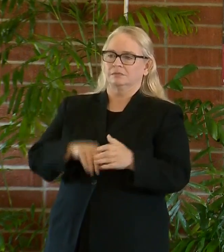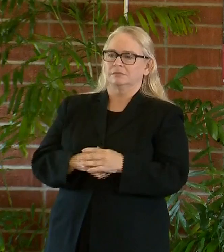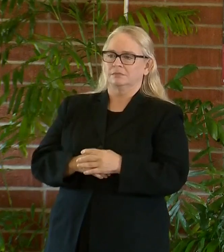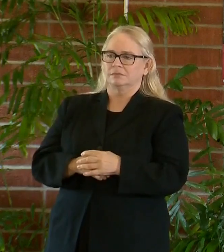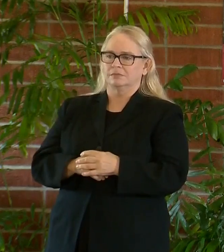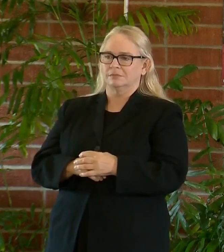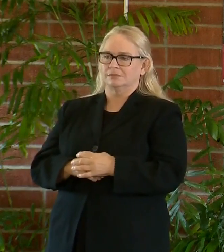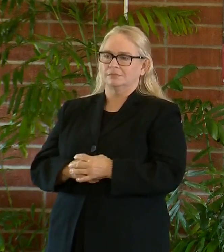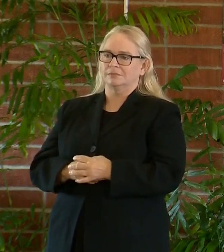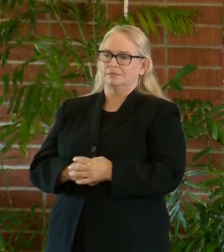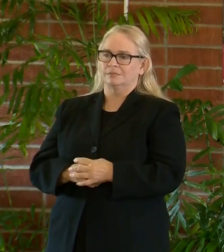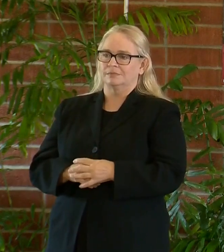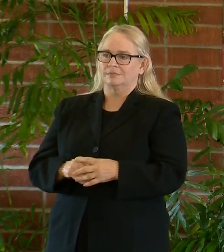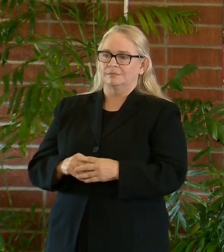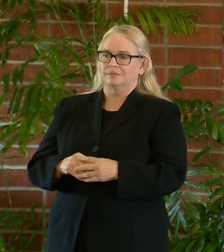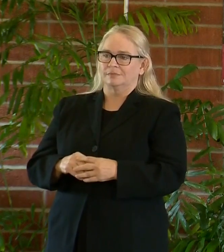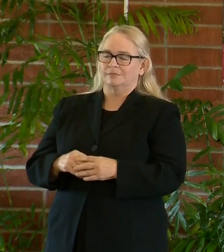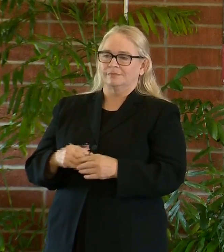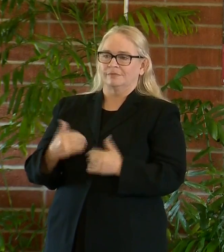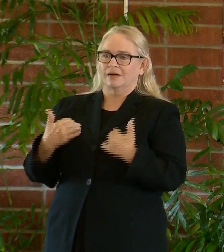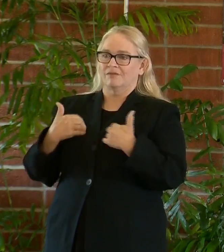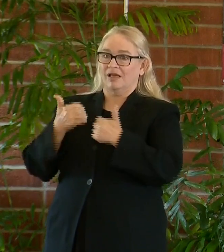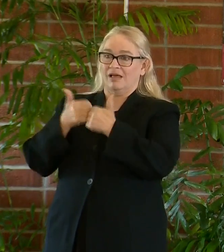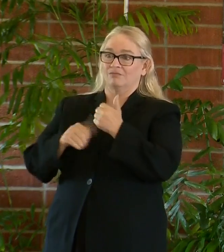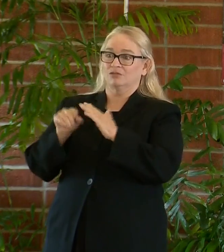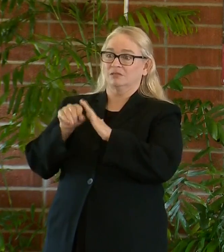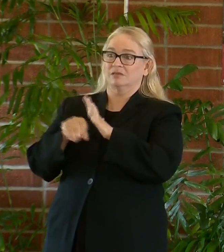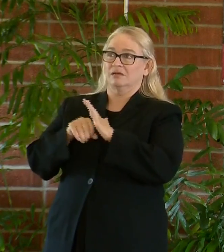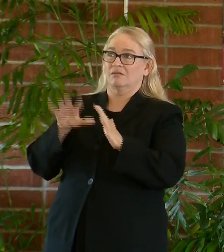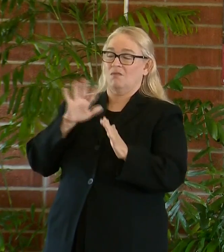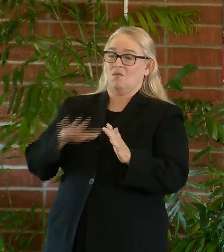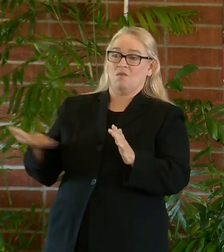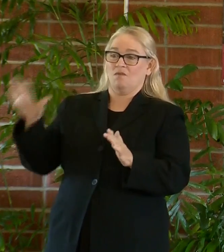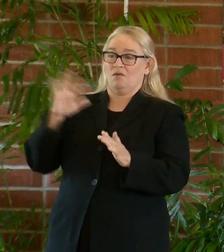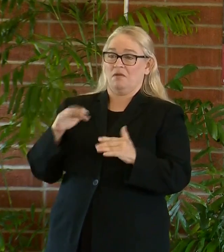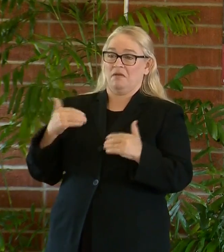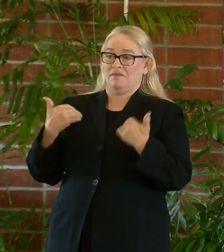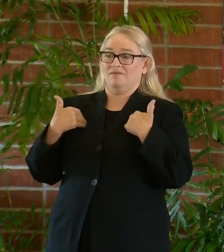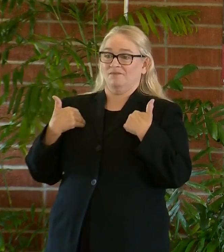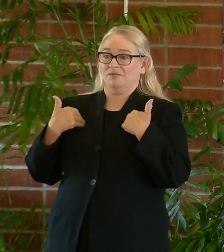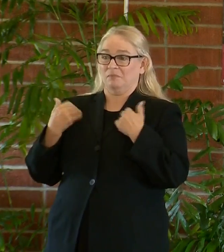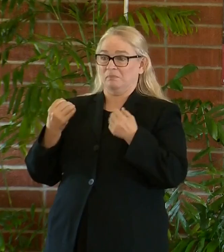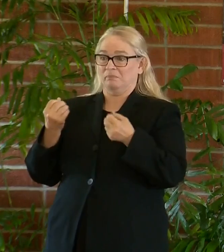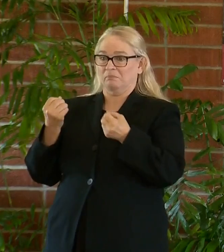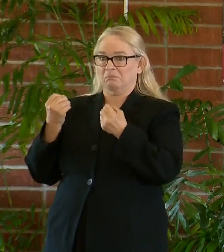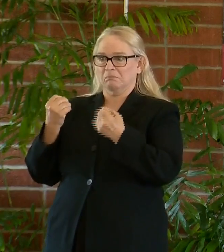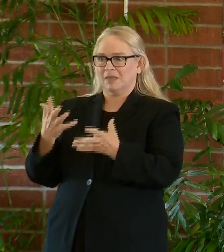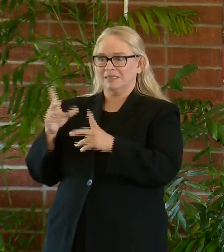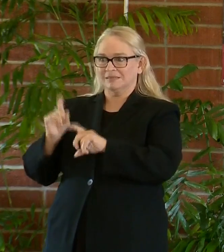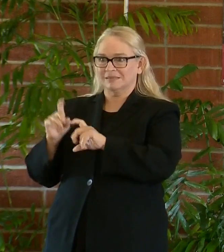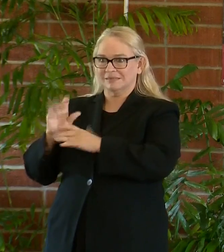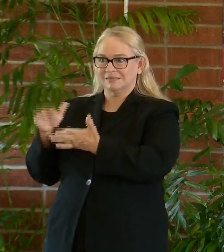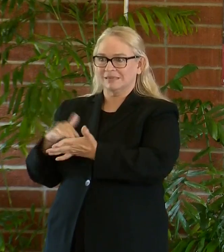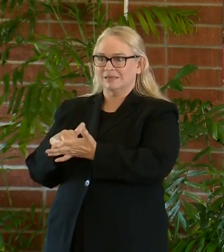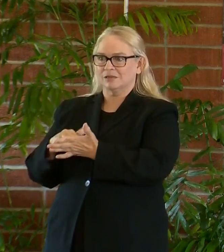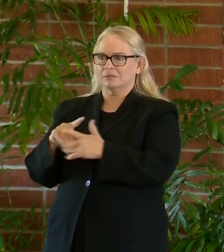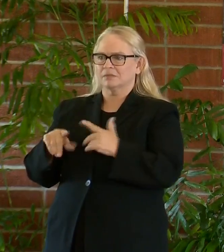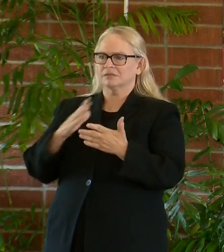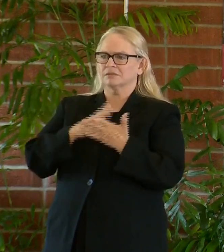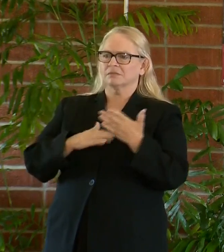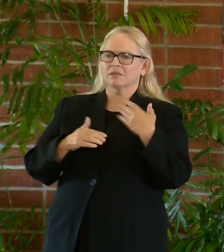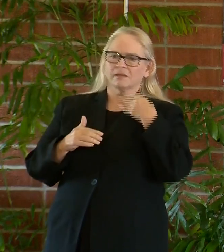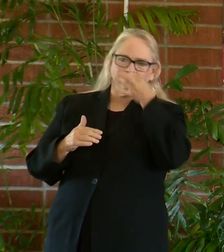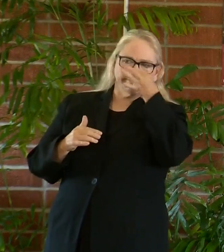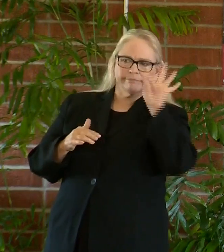of the state is experiencing the same testing capacity as every other part of the state. We are hearing about challenges